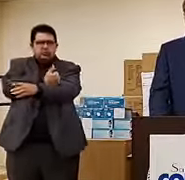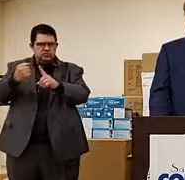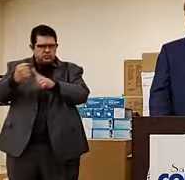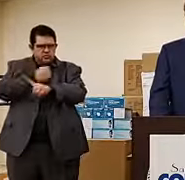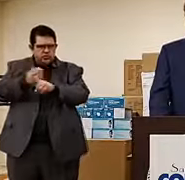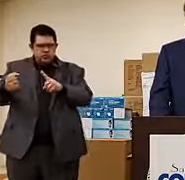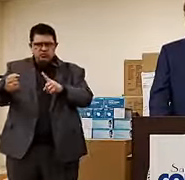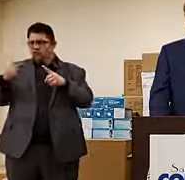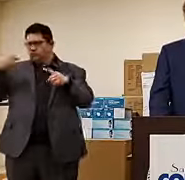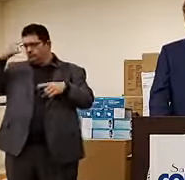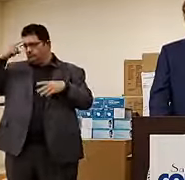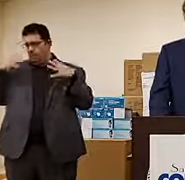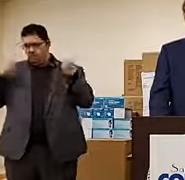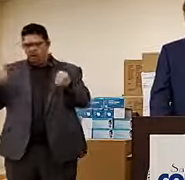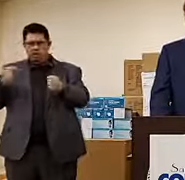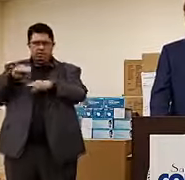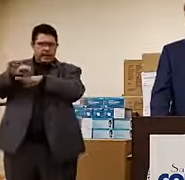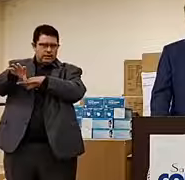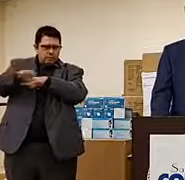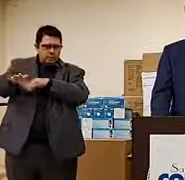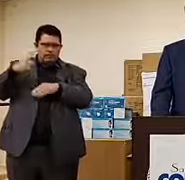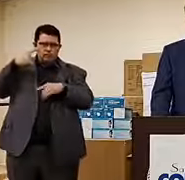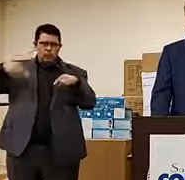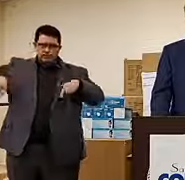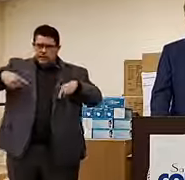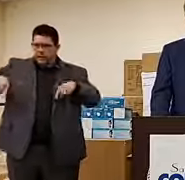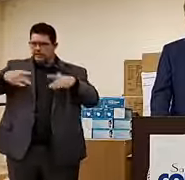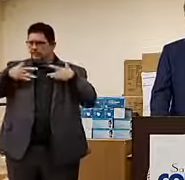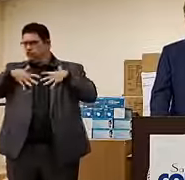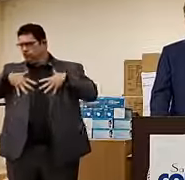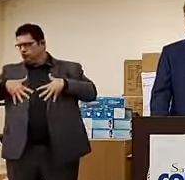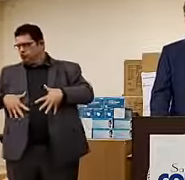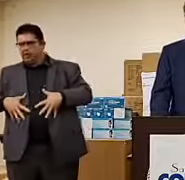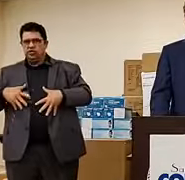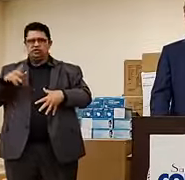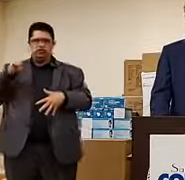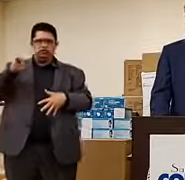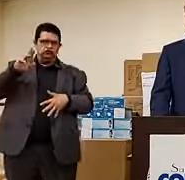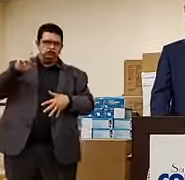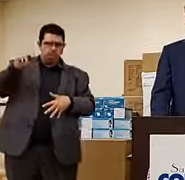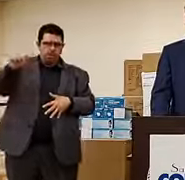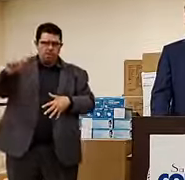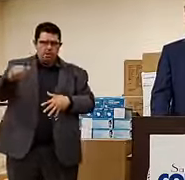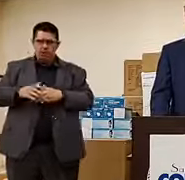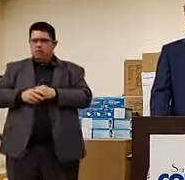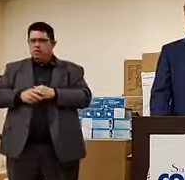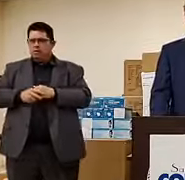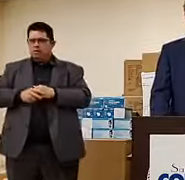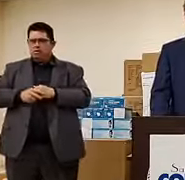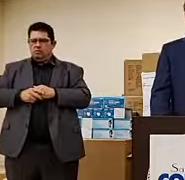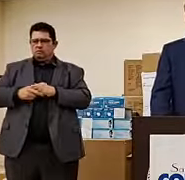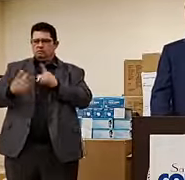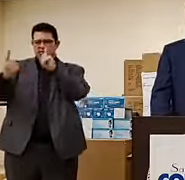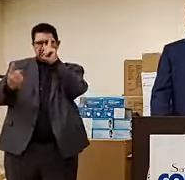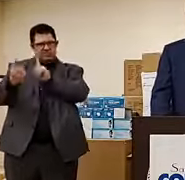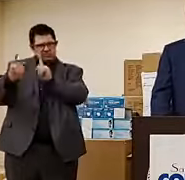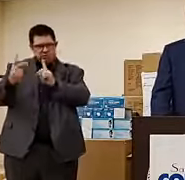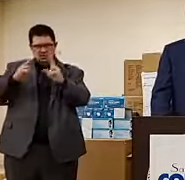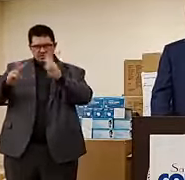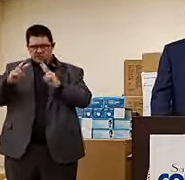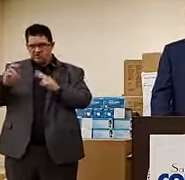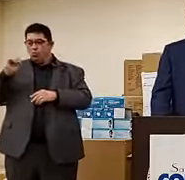services, counseling for anxiety, depression, trauma, all of this in in-person visits or through